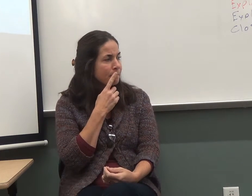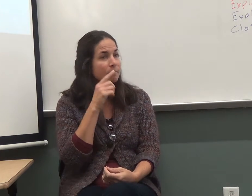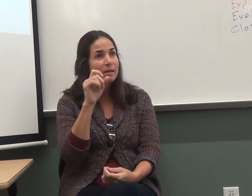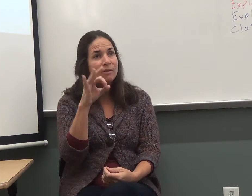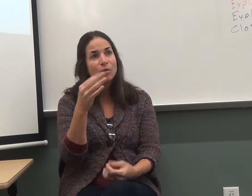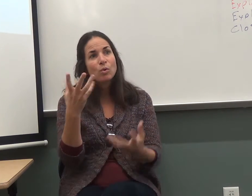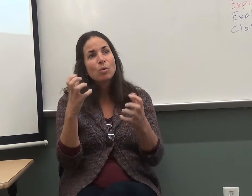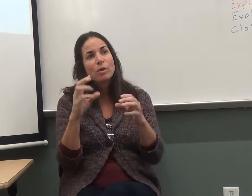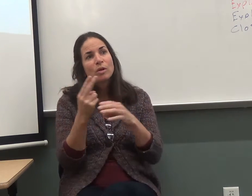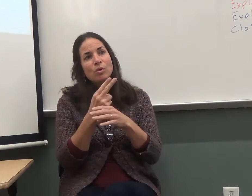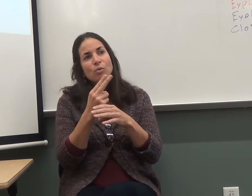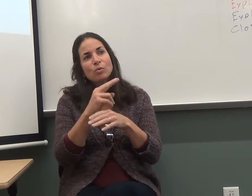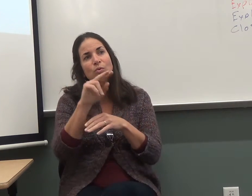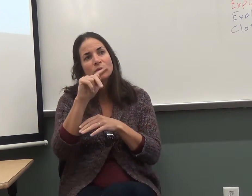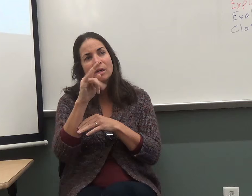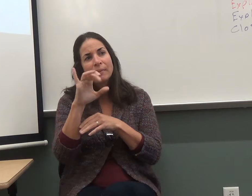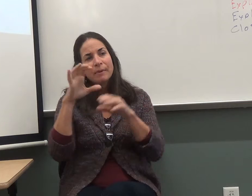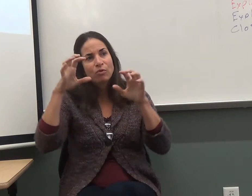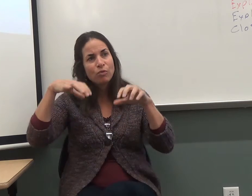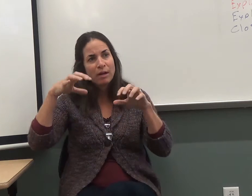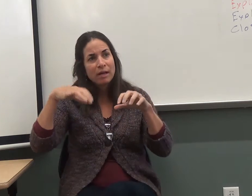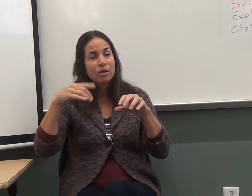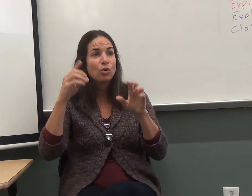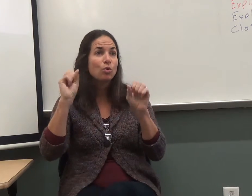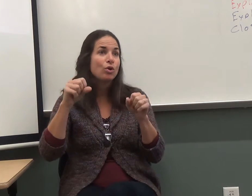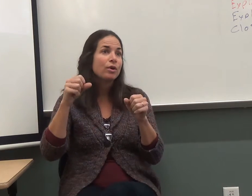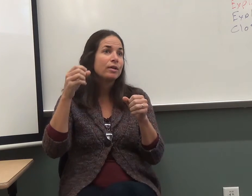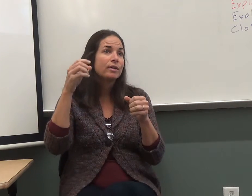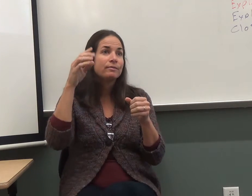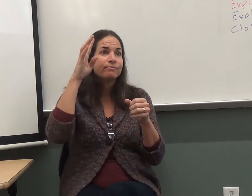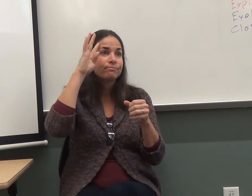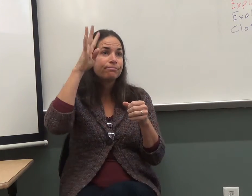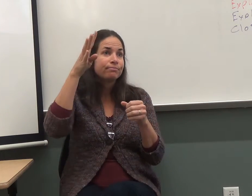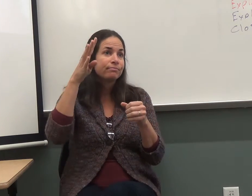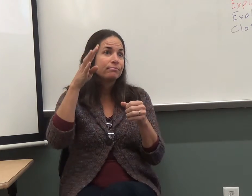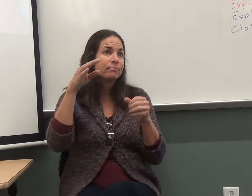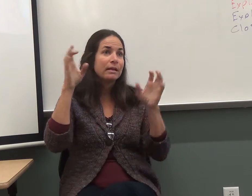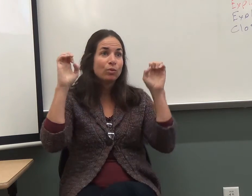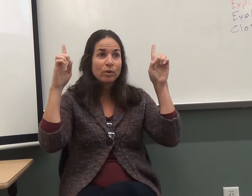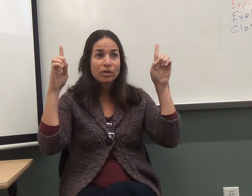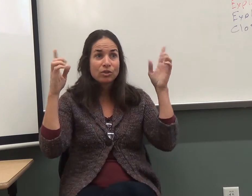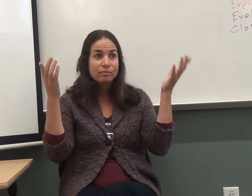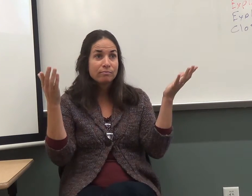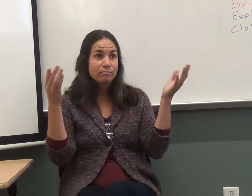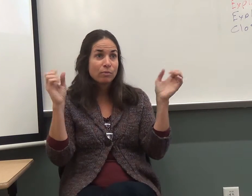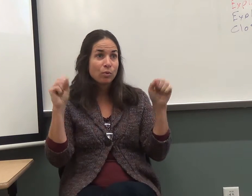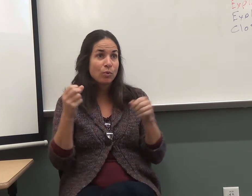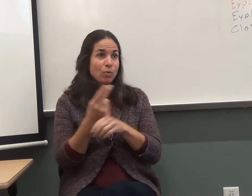of rain, you may use the topic of education. But here's the tricky